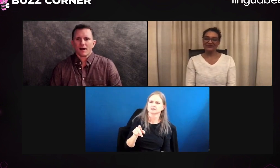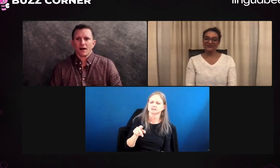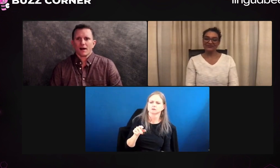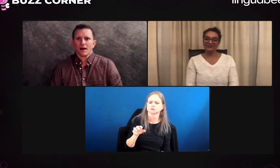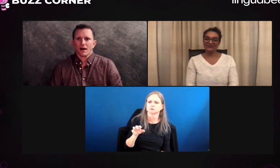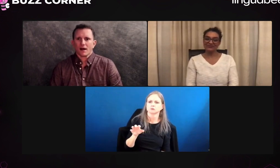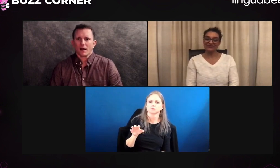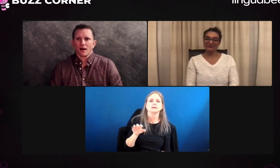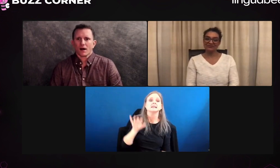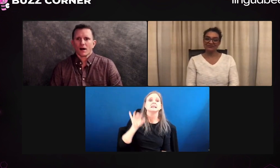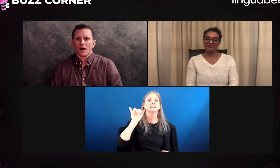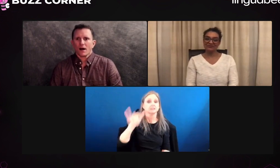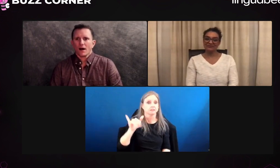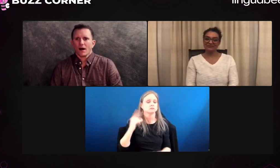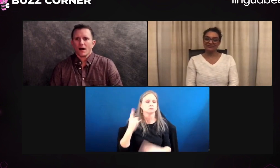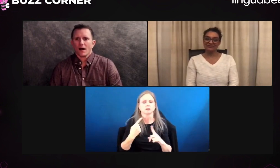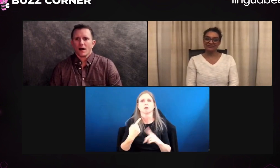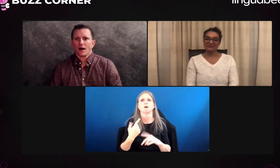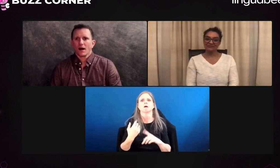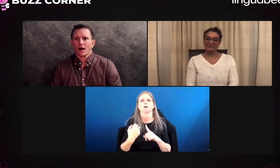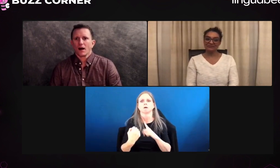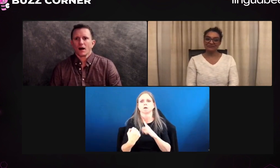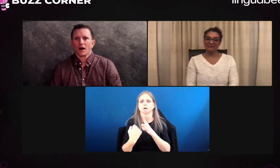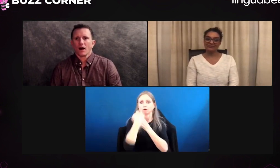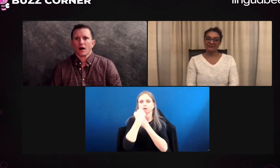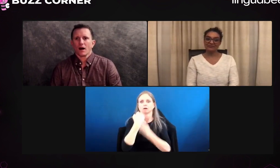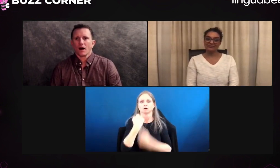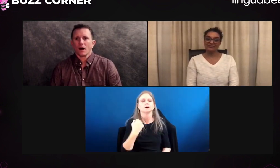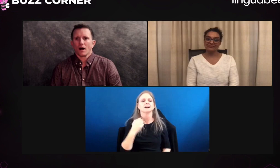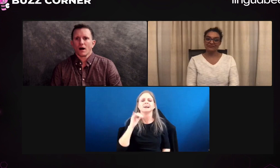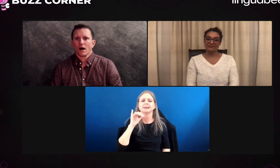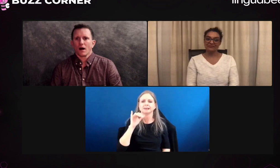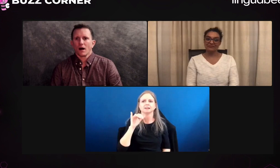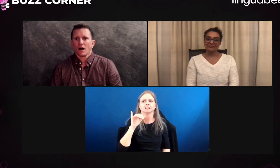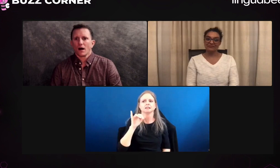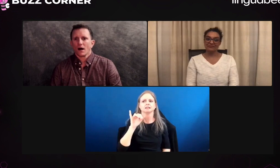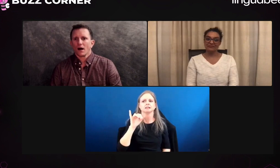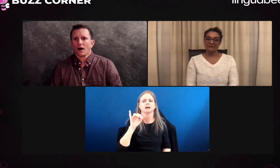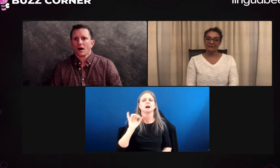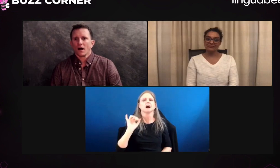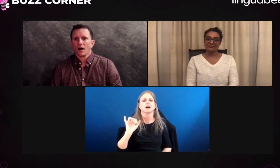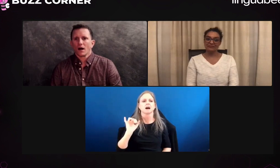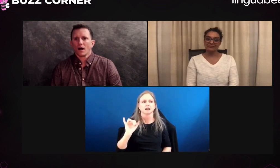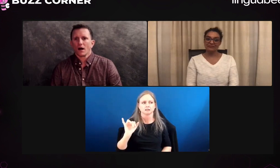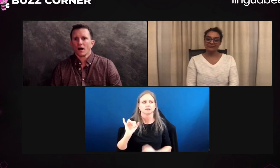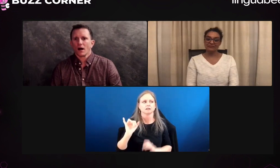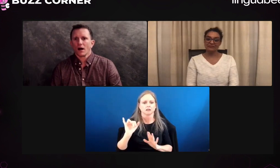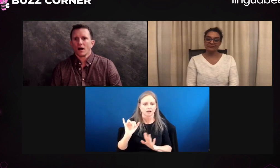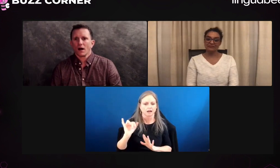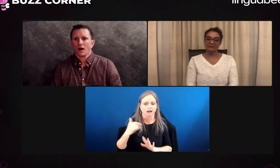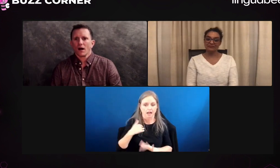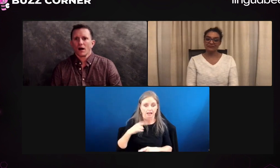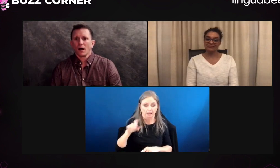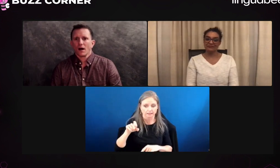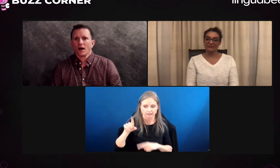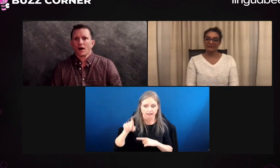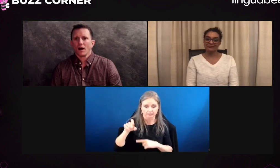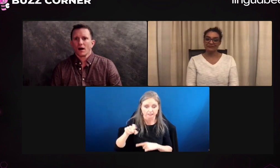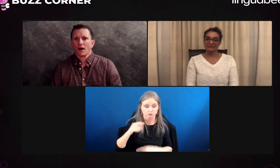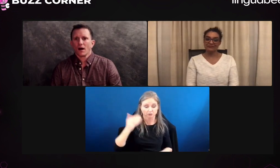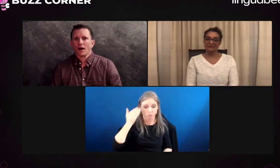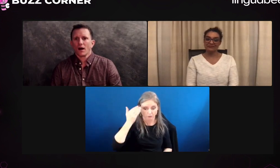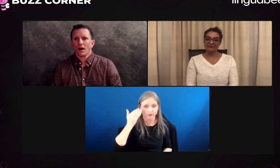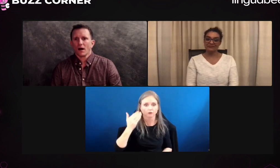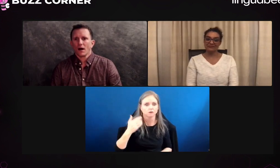staggered representation of the communication that represents me. And so that